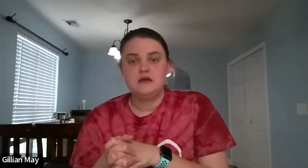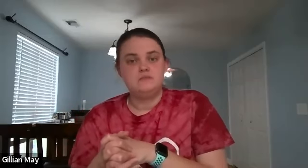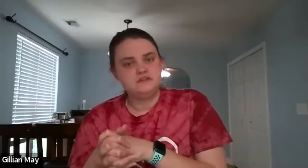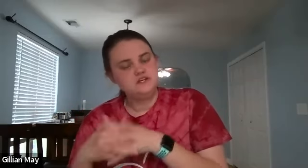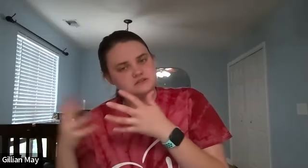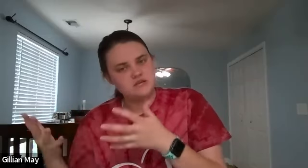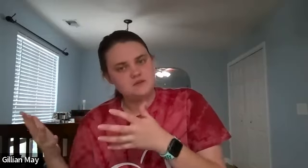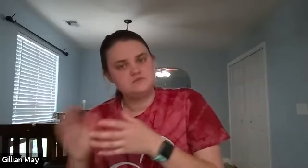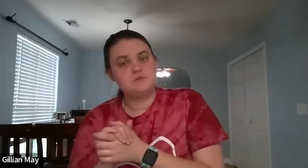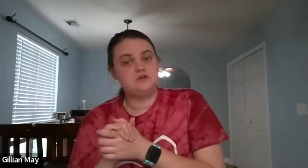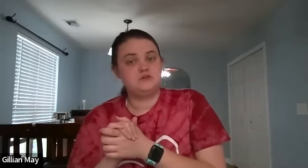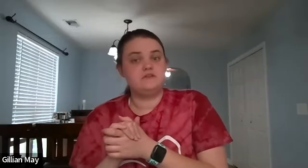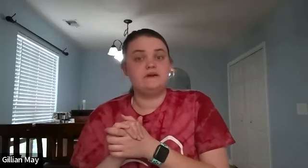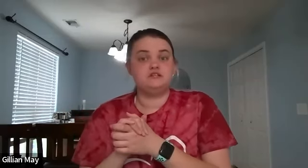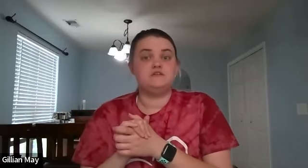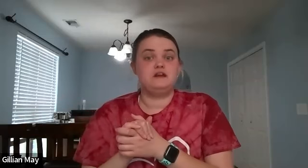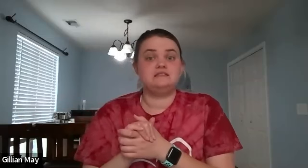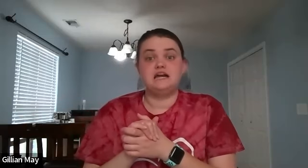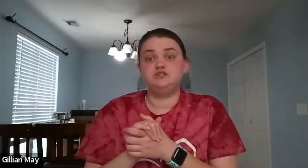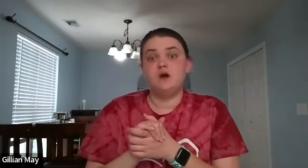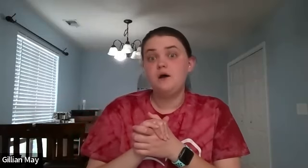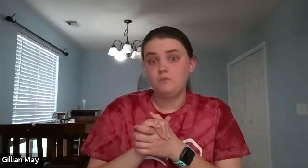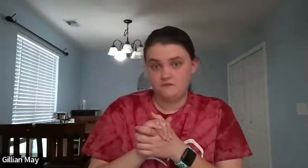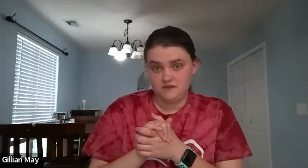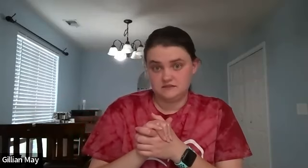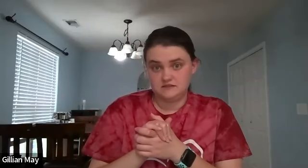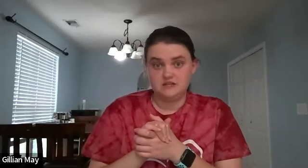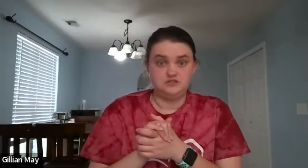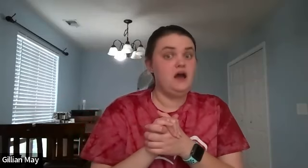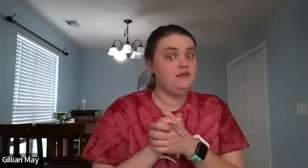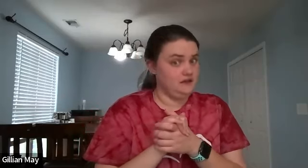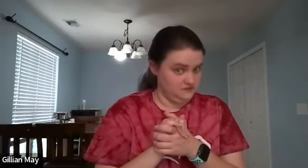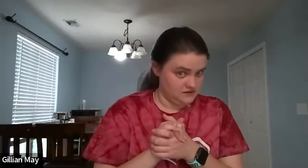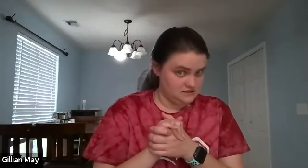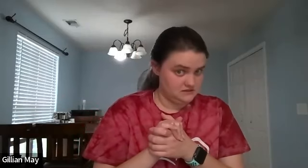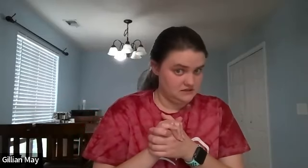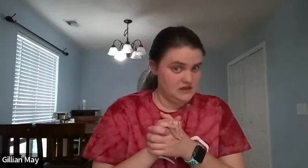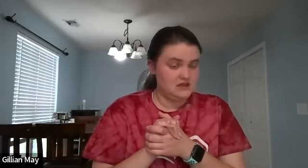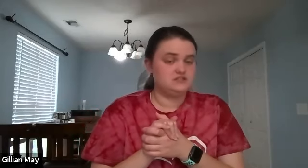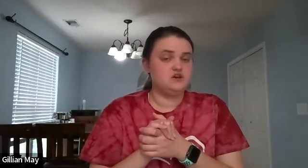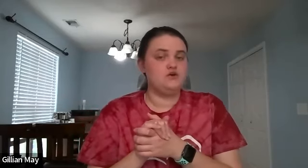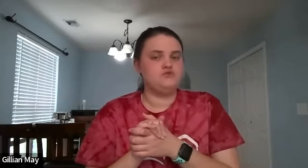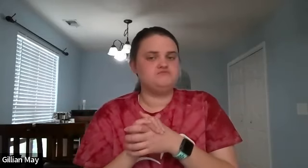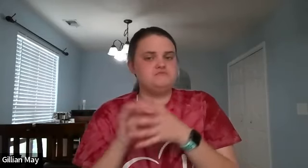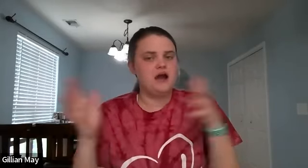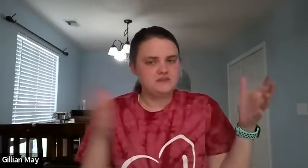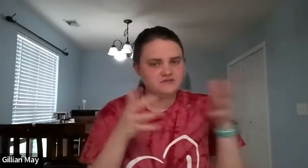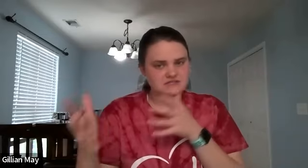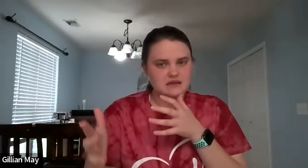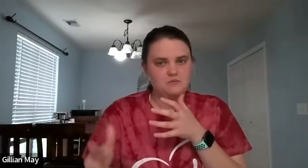But then, sometimes when people are learning the language, they learn it as I do not want this. I do not like this. And so I think of it as the same